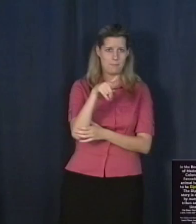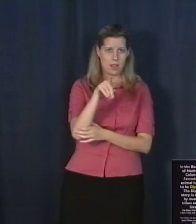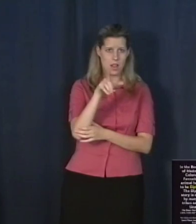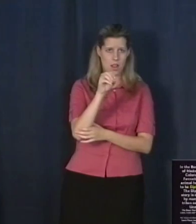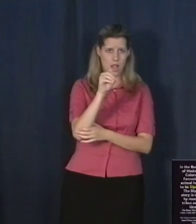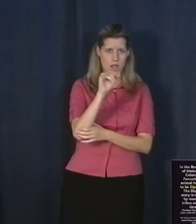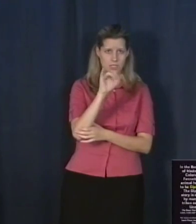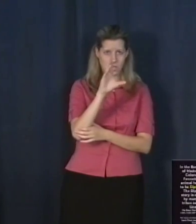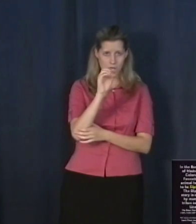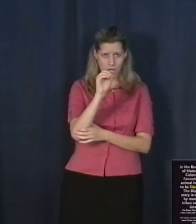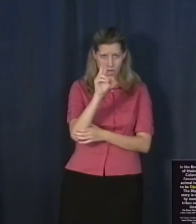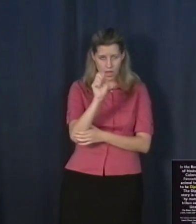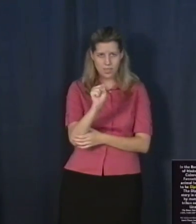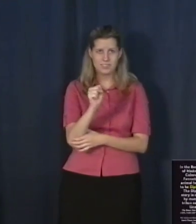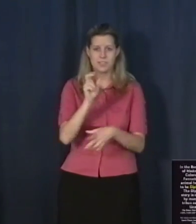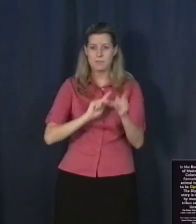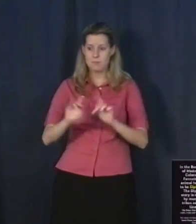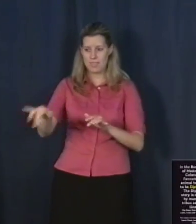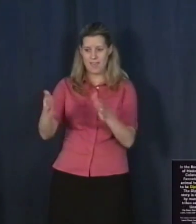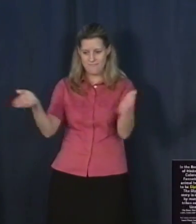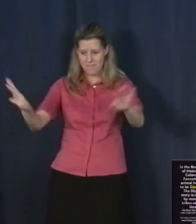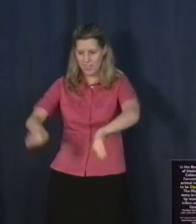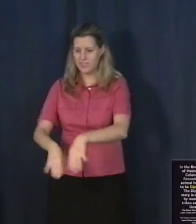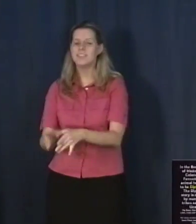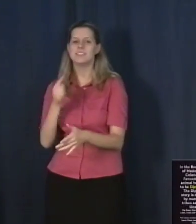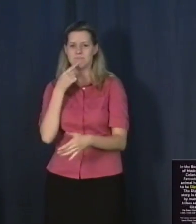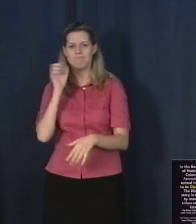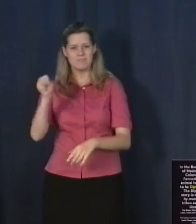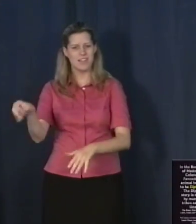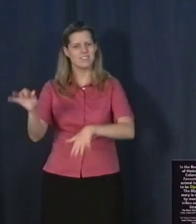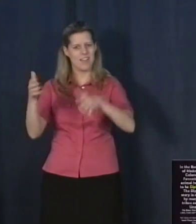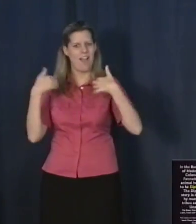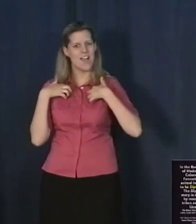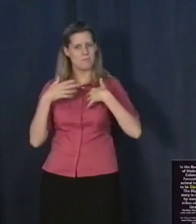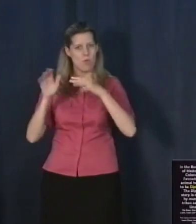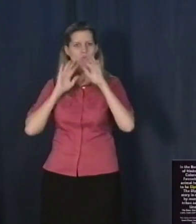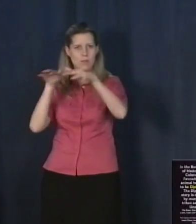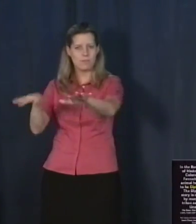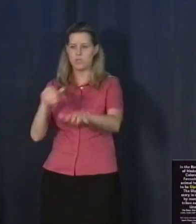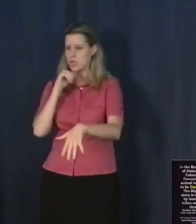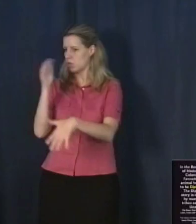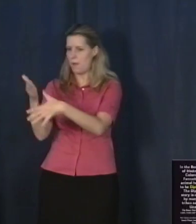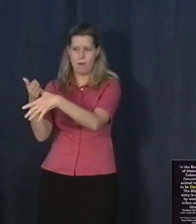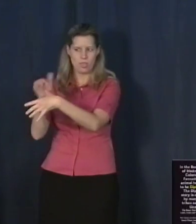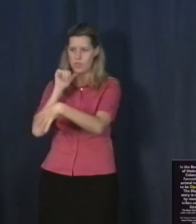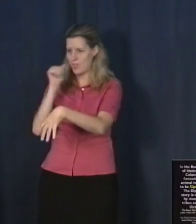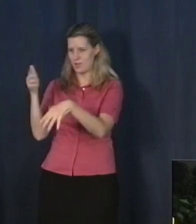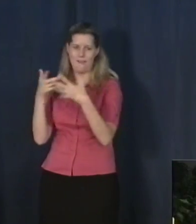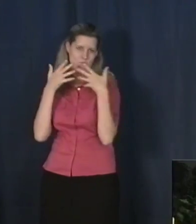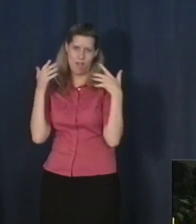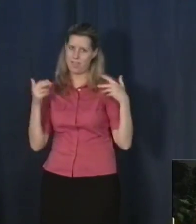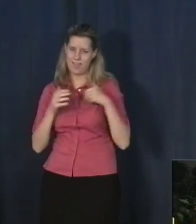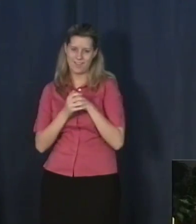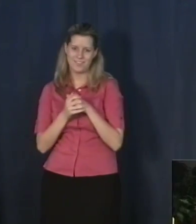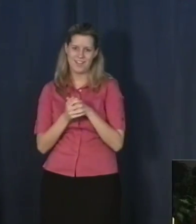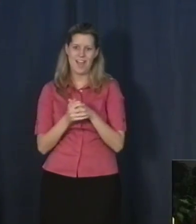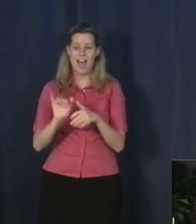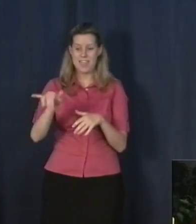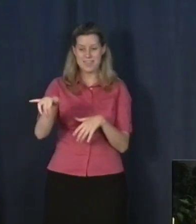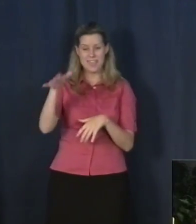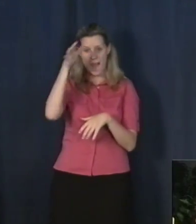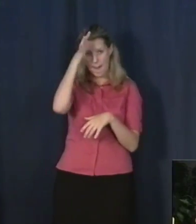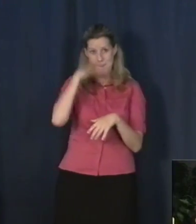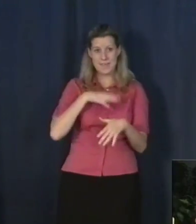Diplodocus. The people down in that valley said, oh yeah, that's animals out there in the river. Don't bother them, they're not